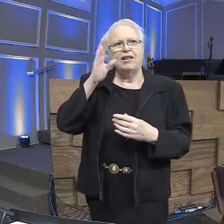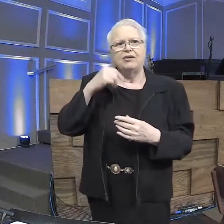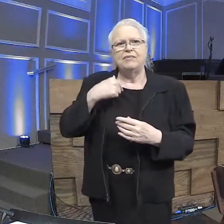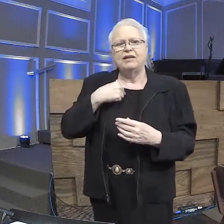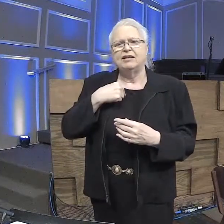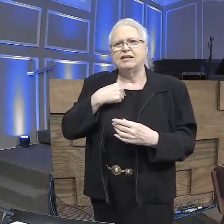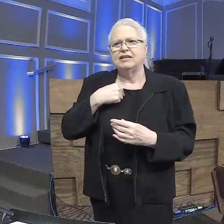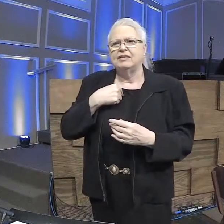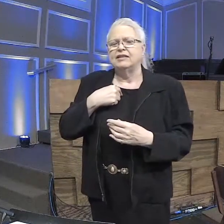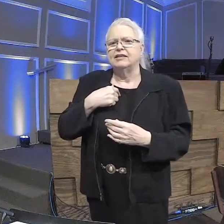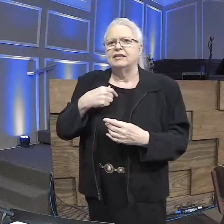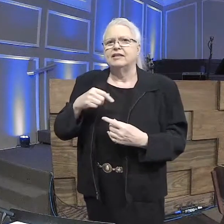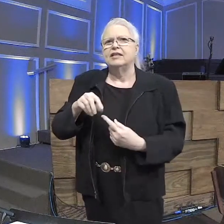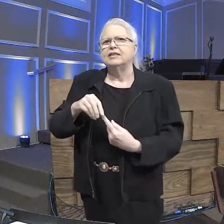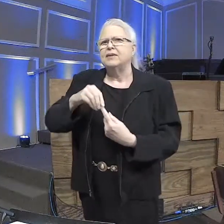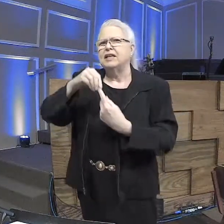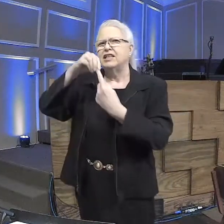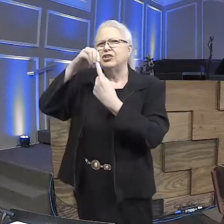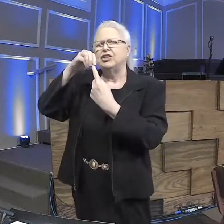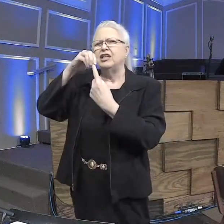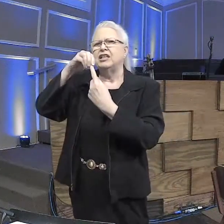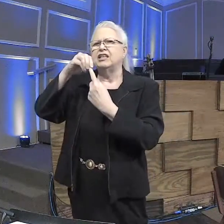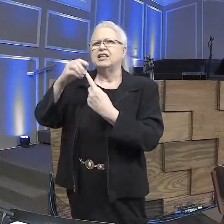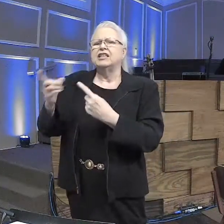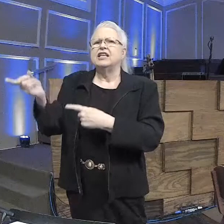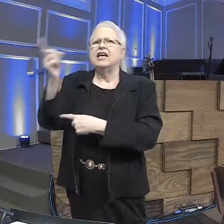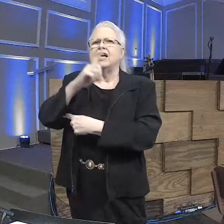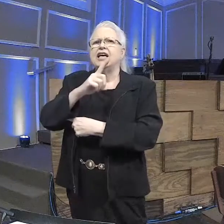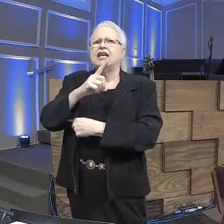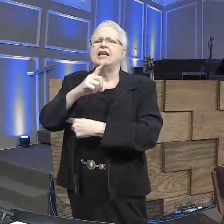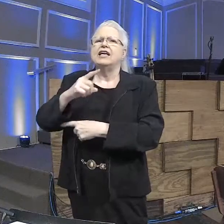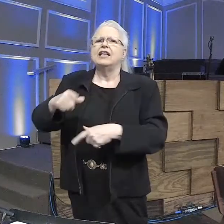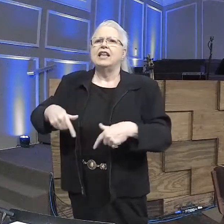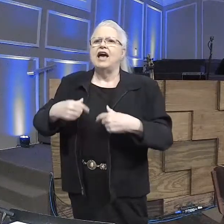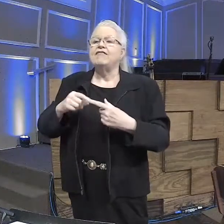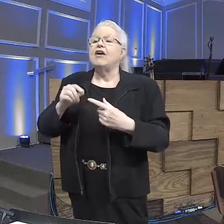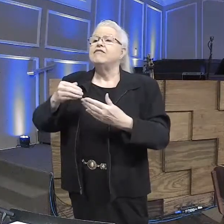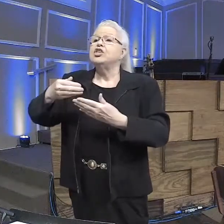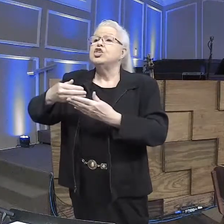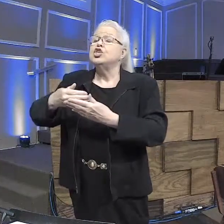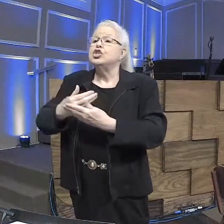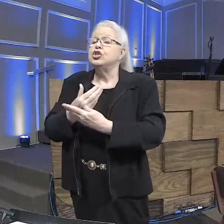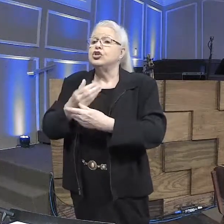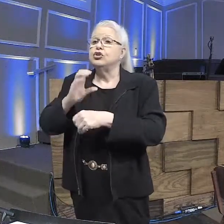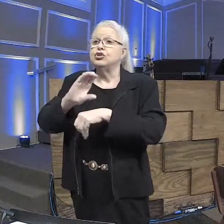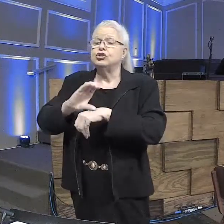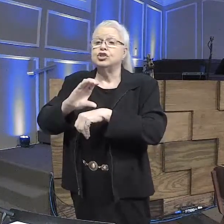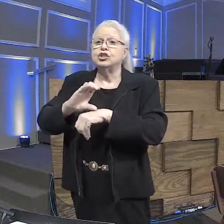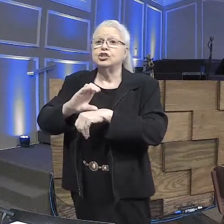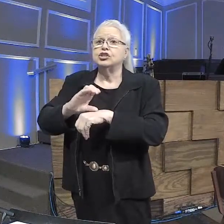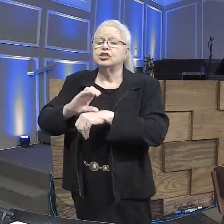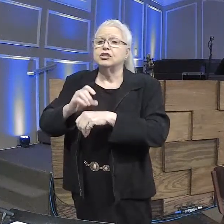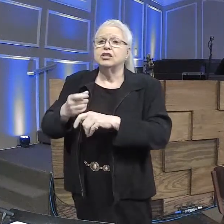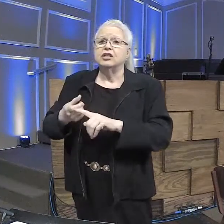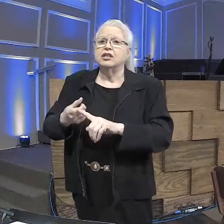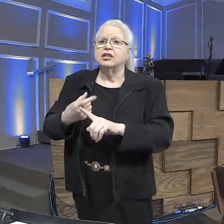be a unique day in the life of many churches. And the problems may not be from the secularized culture in which we live or